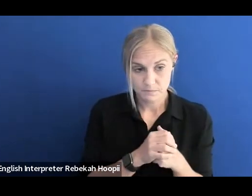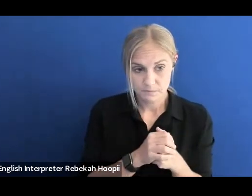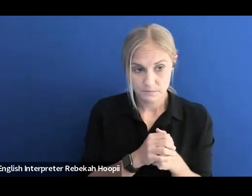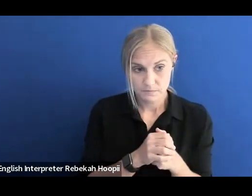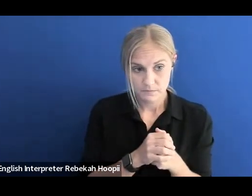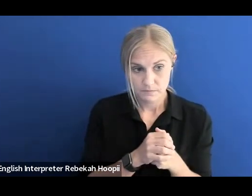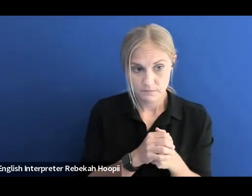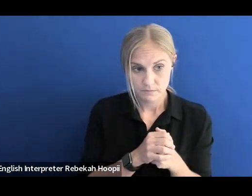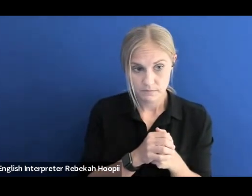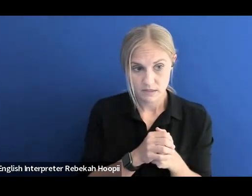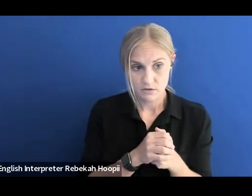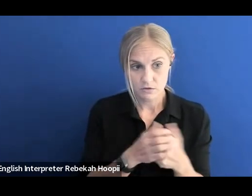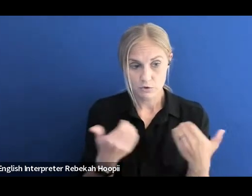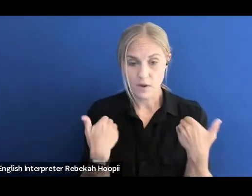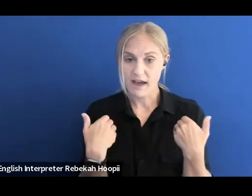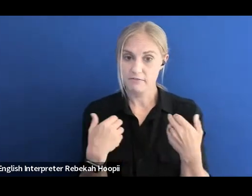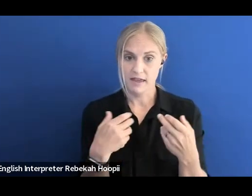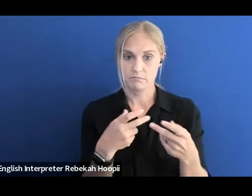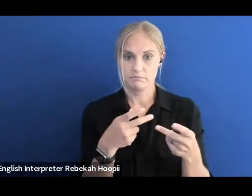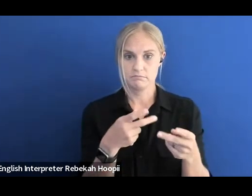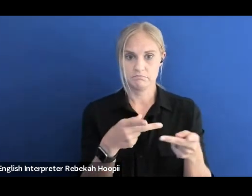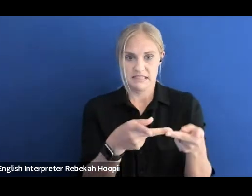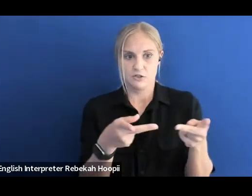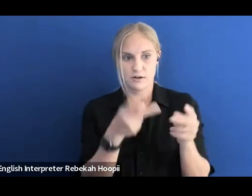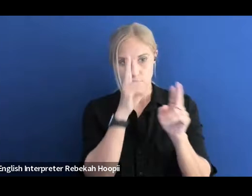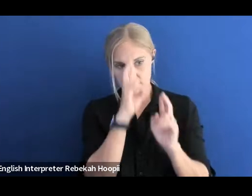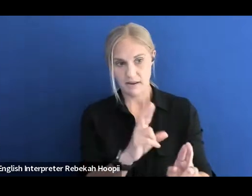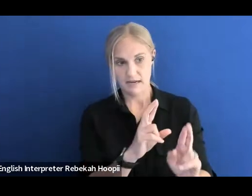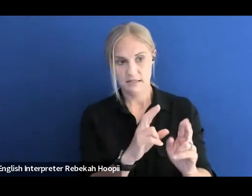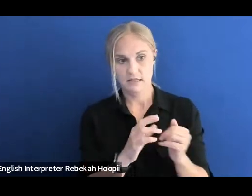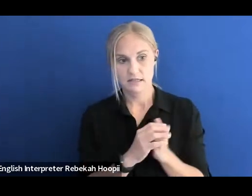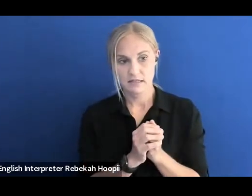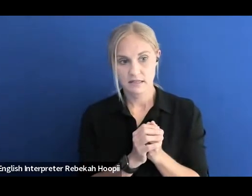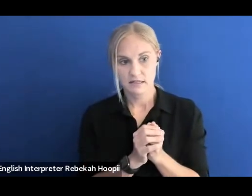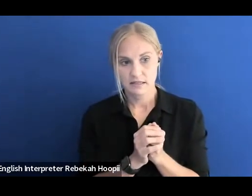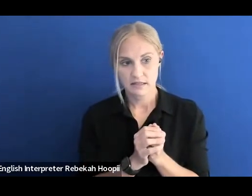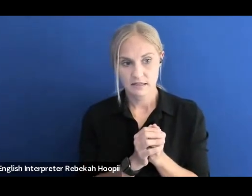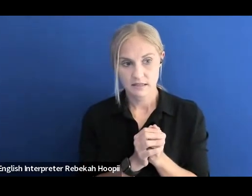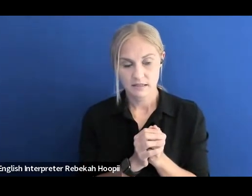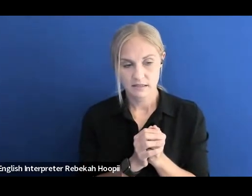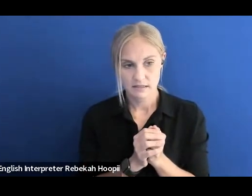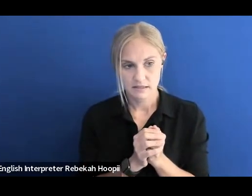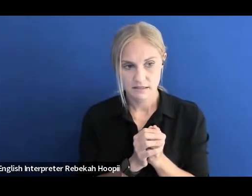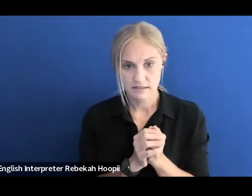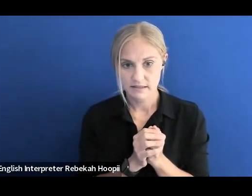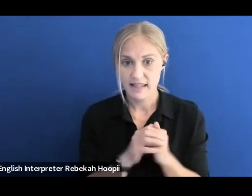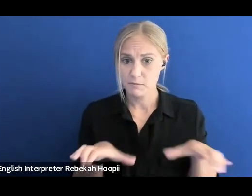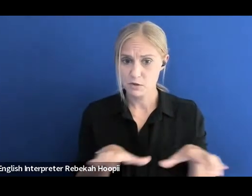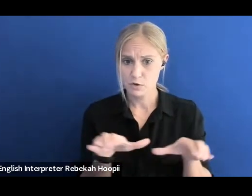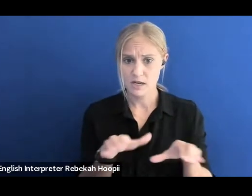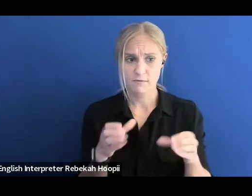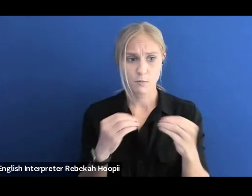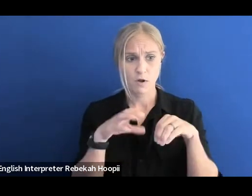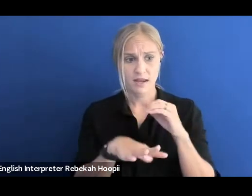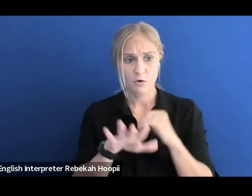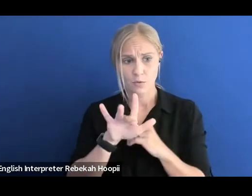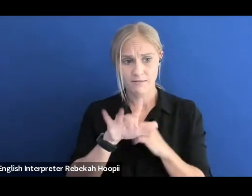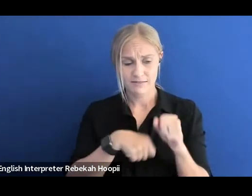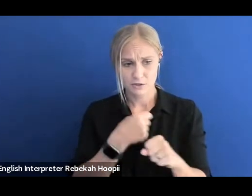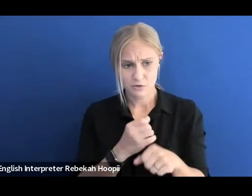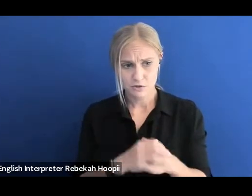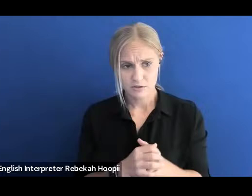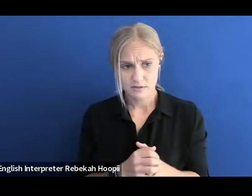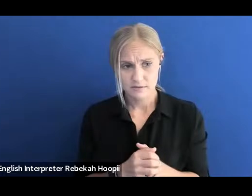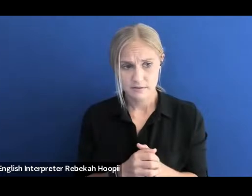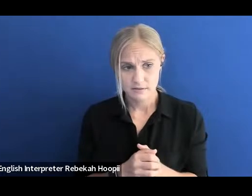that place inspected. It hadn't been inspected, even though that's a contractual agreement in over 25 years. The other issue that was fought in our